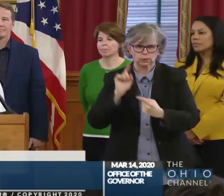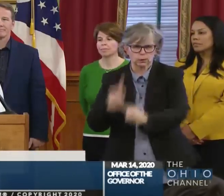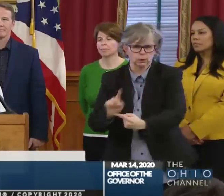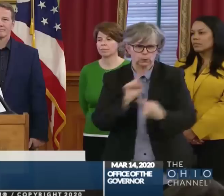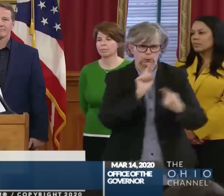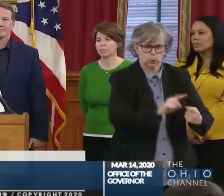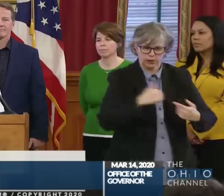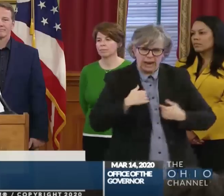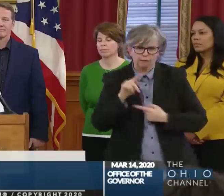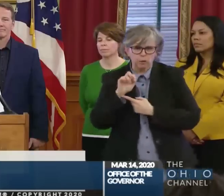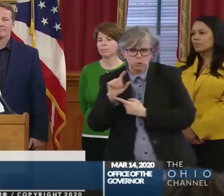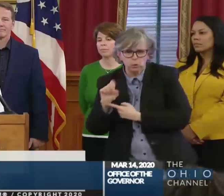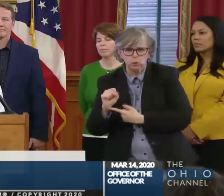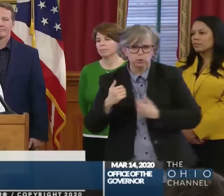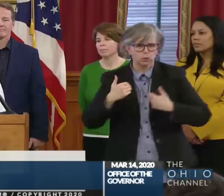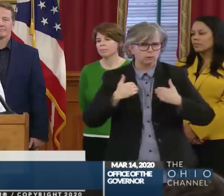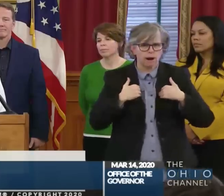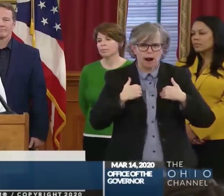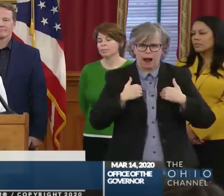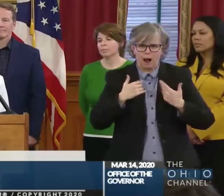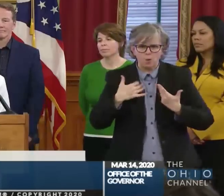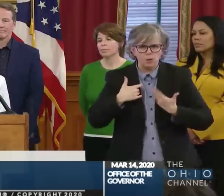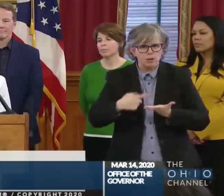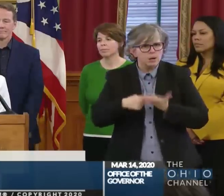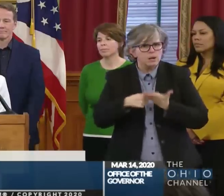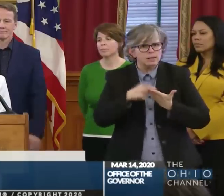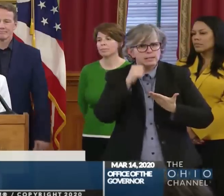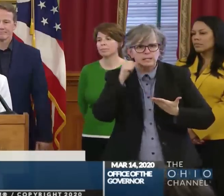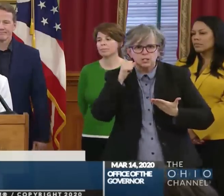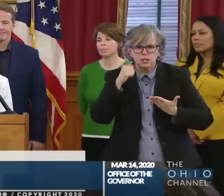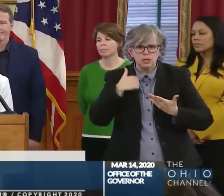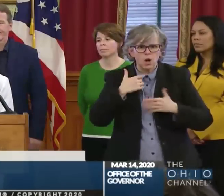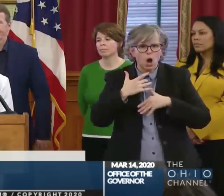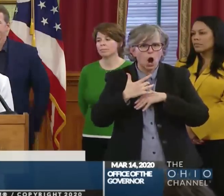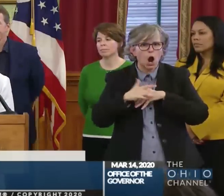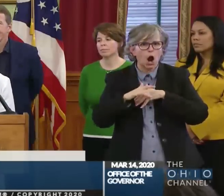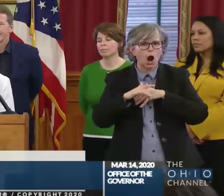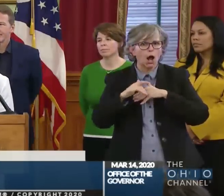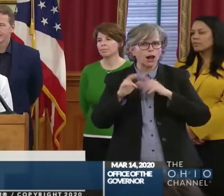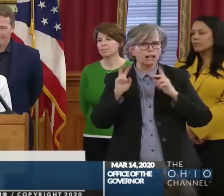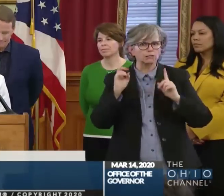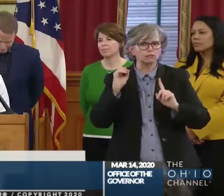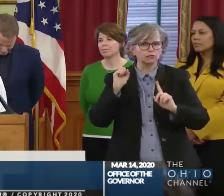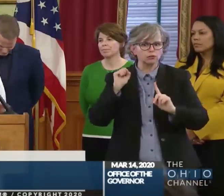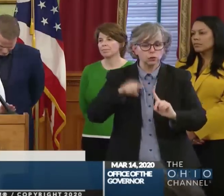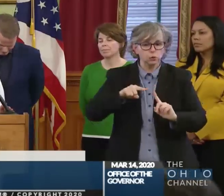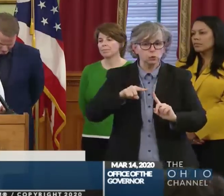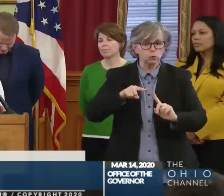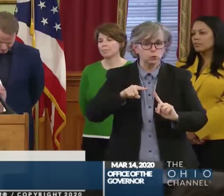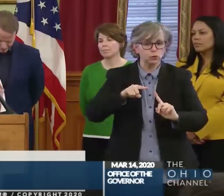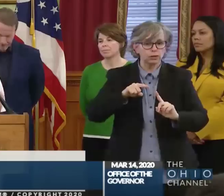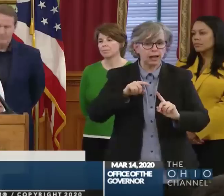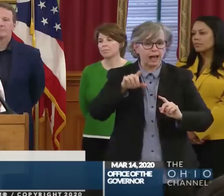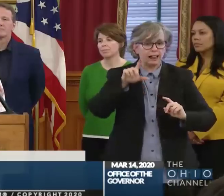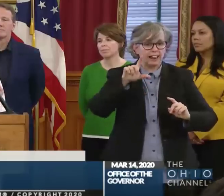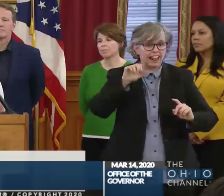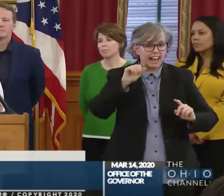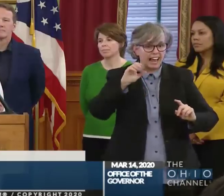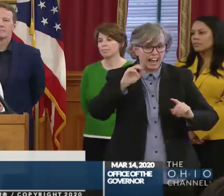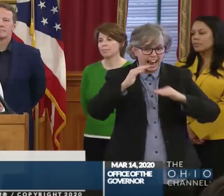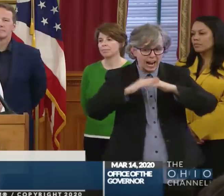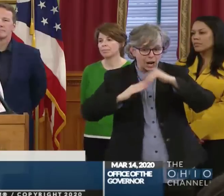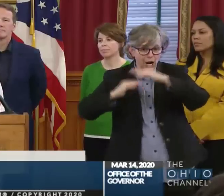the things I talked to you about yesterday, the early, targeted, layered interventions. There is no more time. Timing